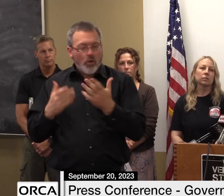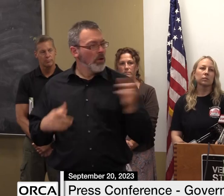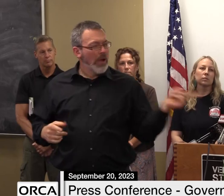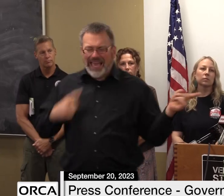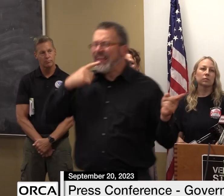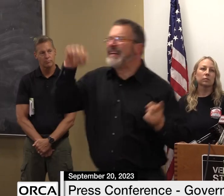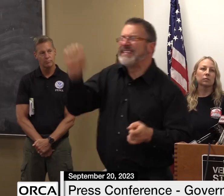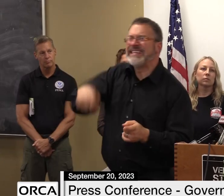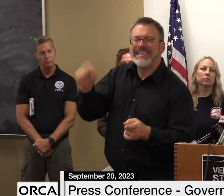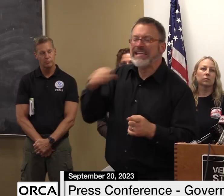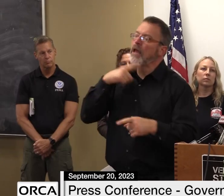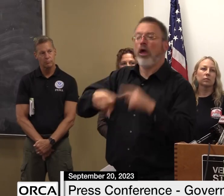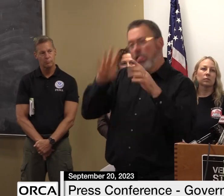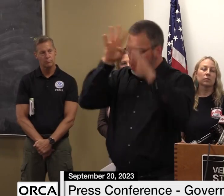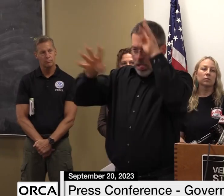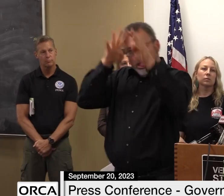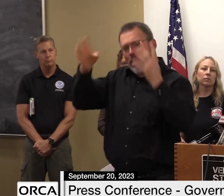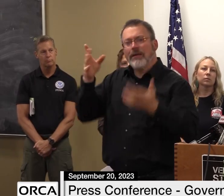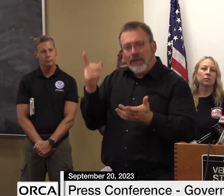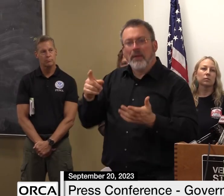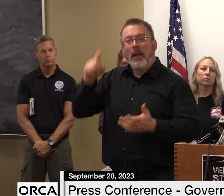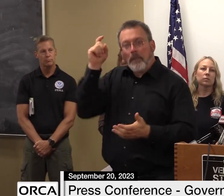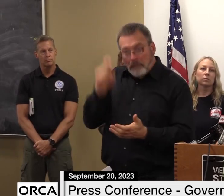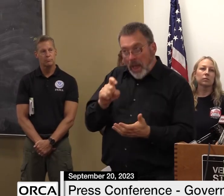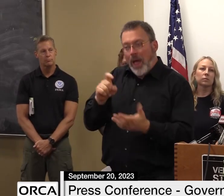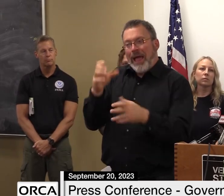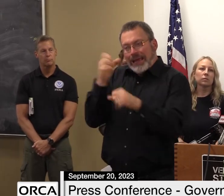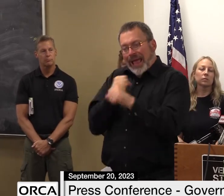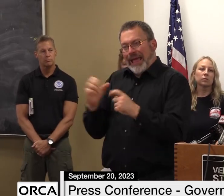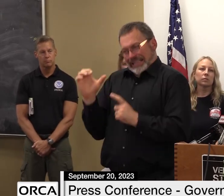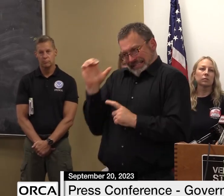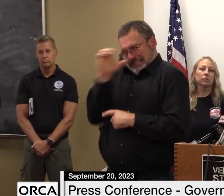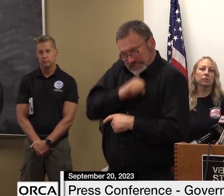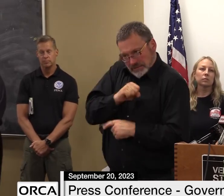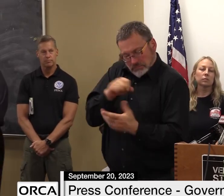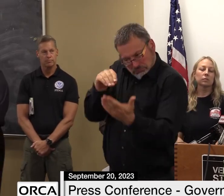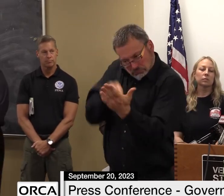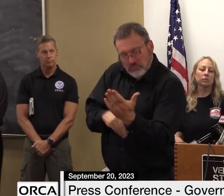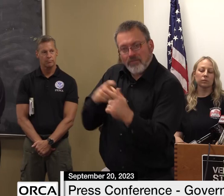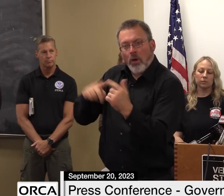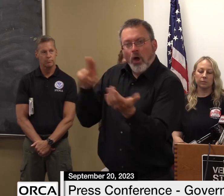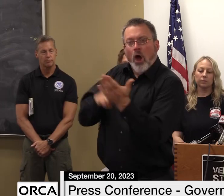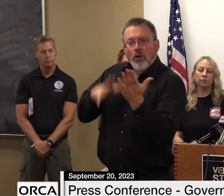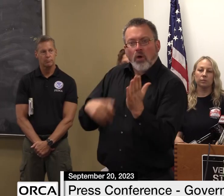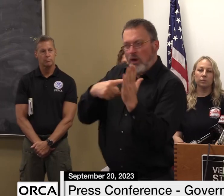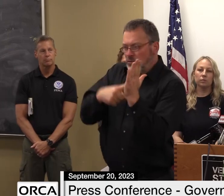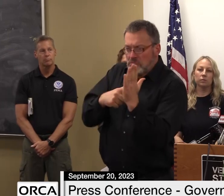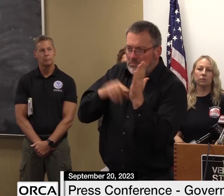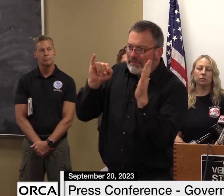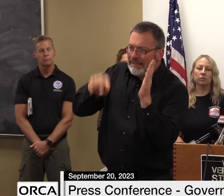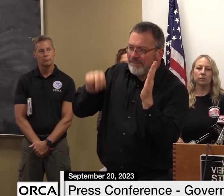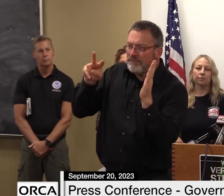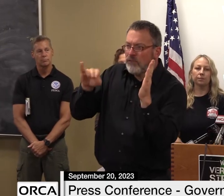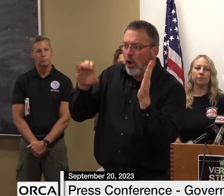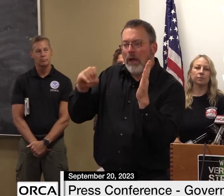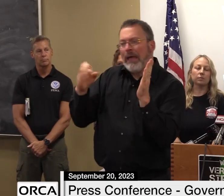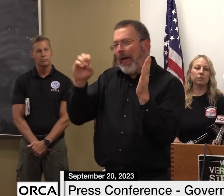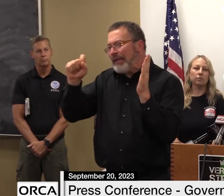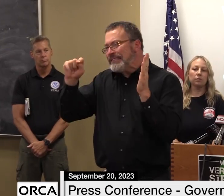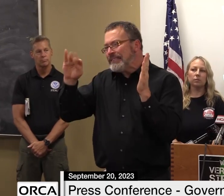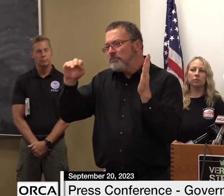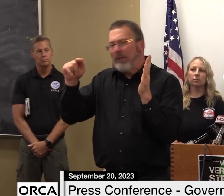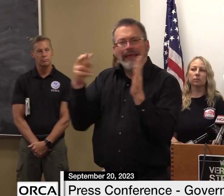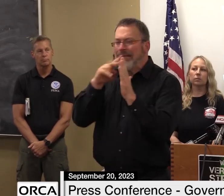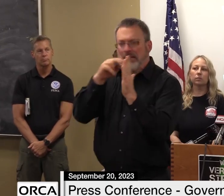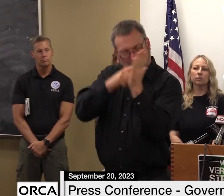a contractor estimate or a contractor quote or invoice, something official that we can verify. We'll